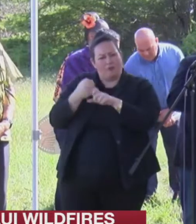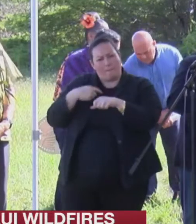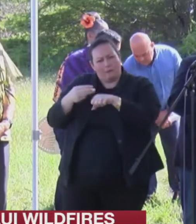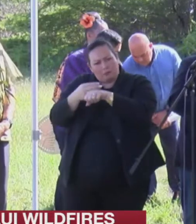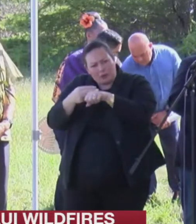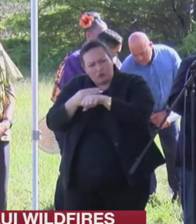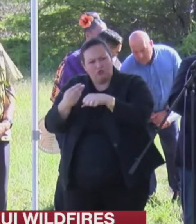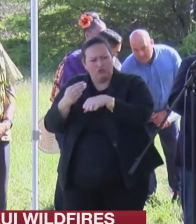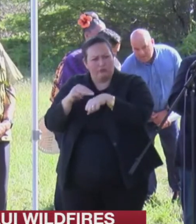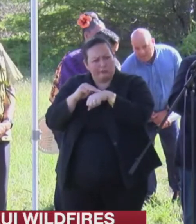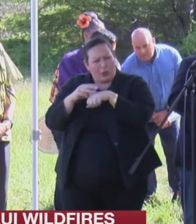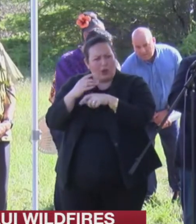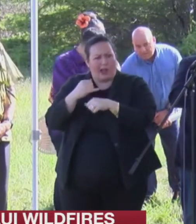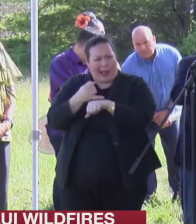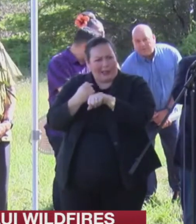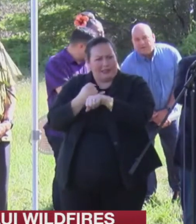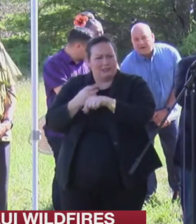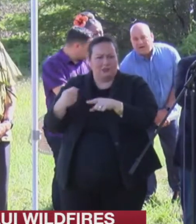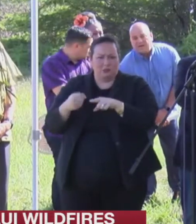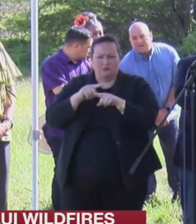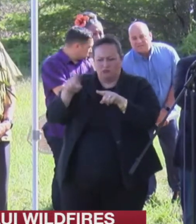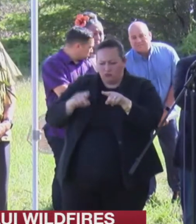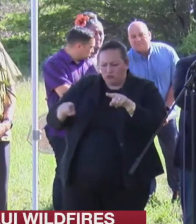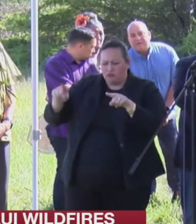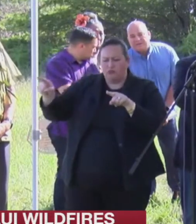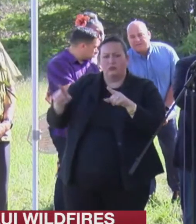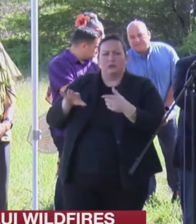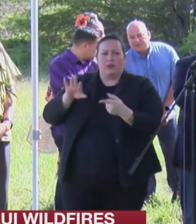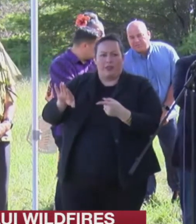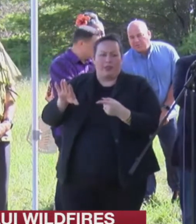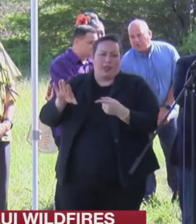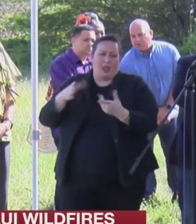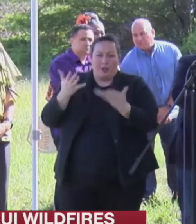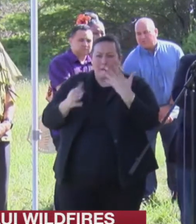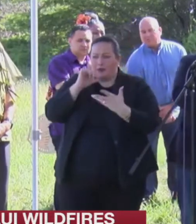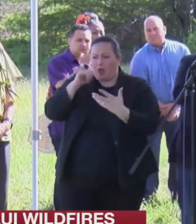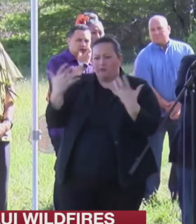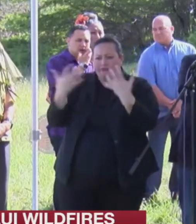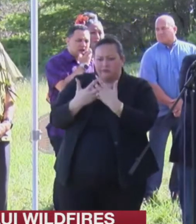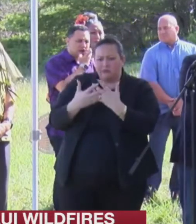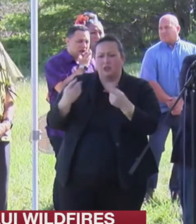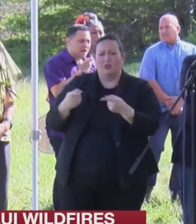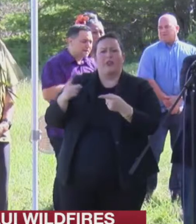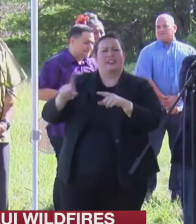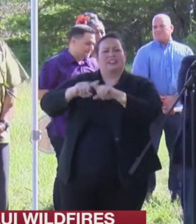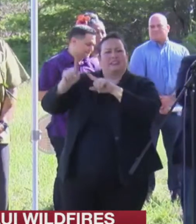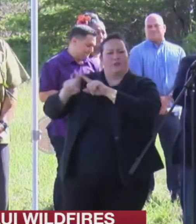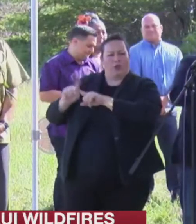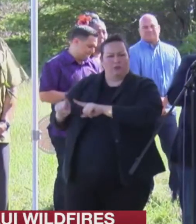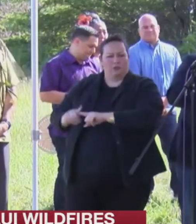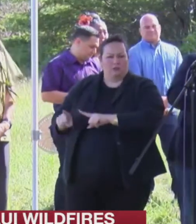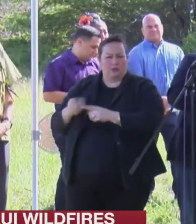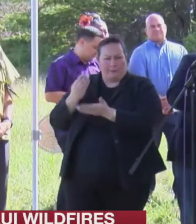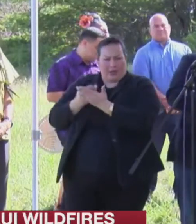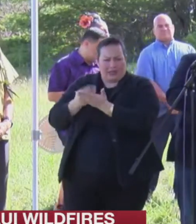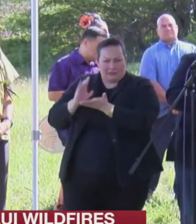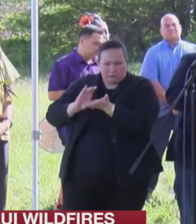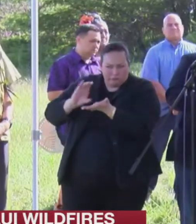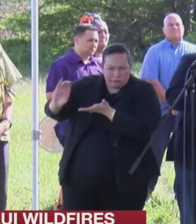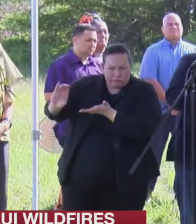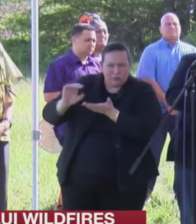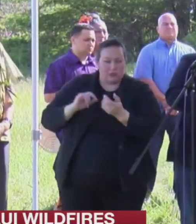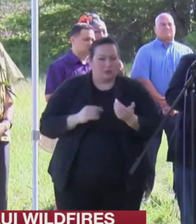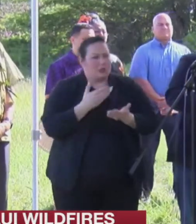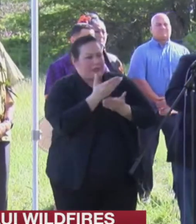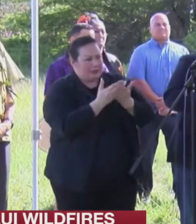by COHIO at CNHA and Department of Human Services, and that's why you see some federal dollars and some state